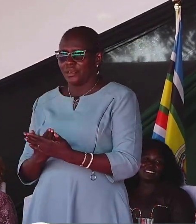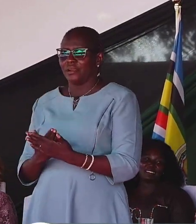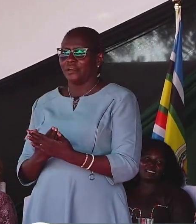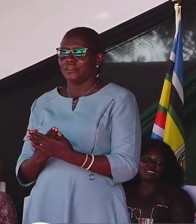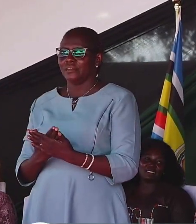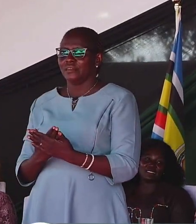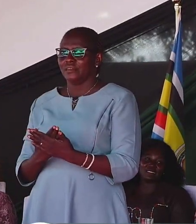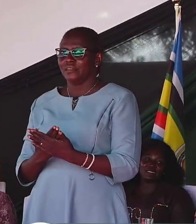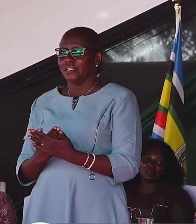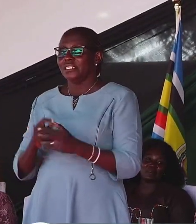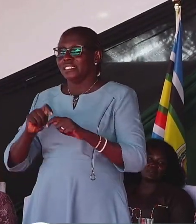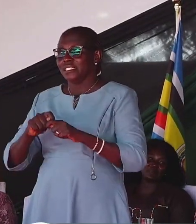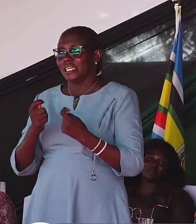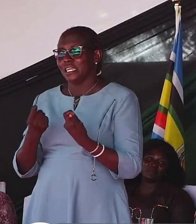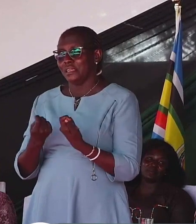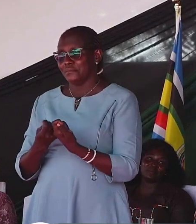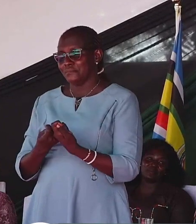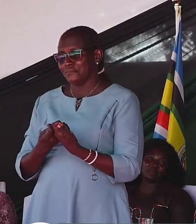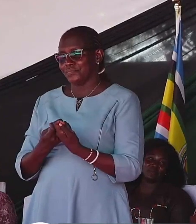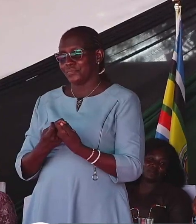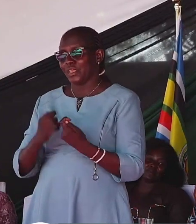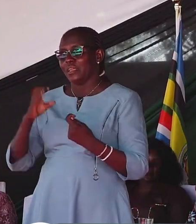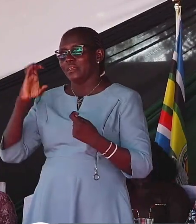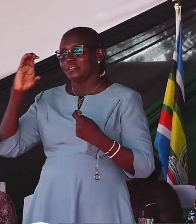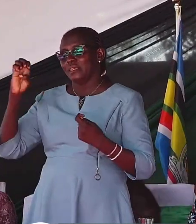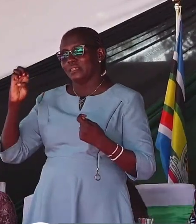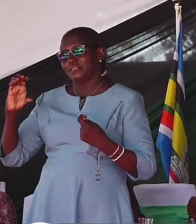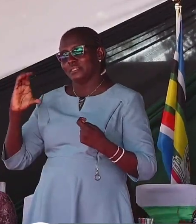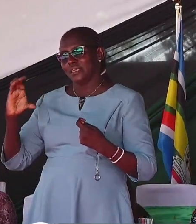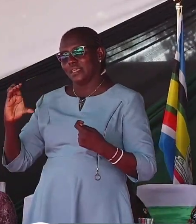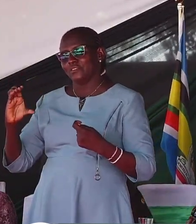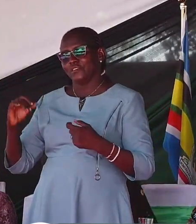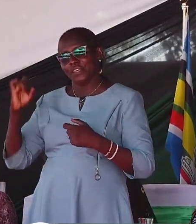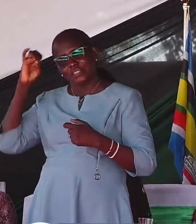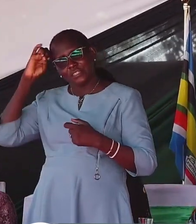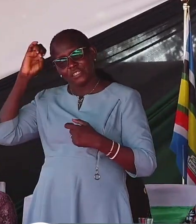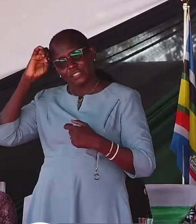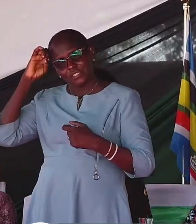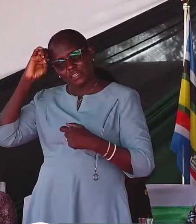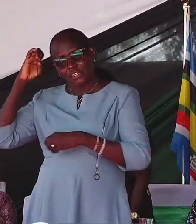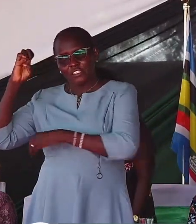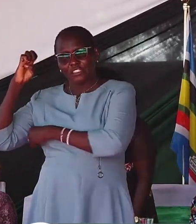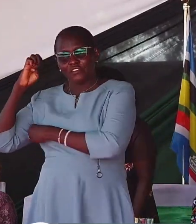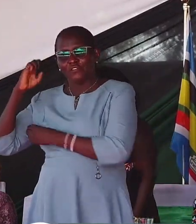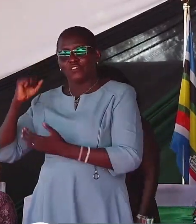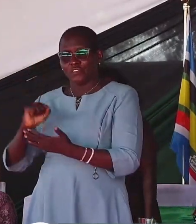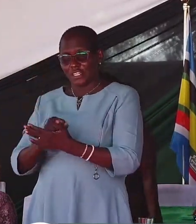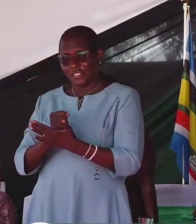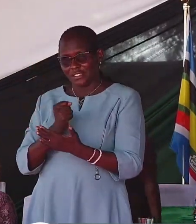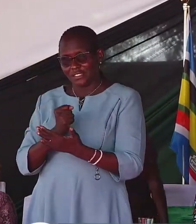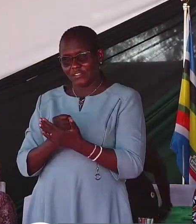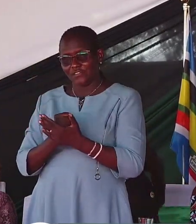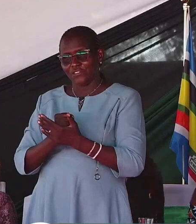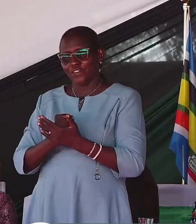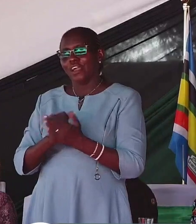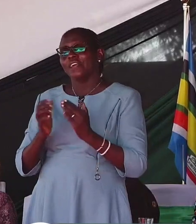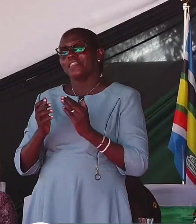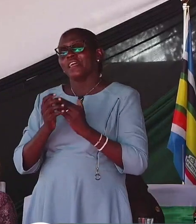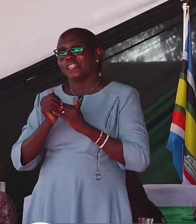my team, the CC in charge of education, the chief of SARS, and the entire leaders of the